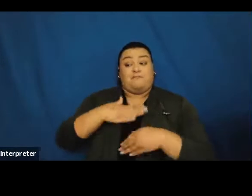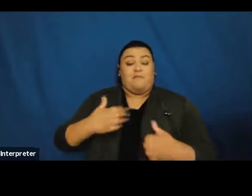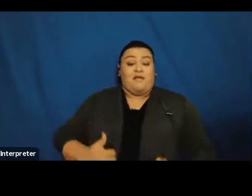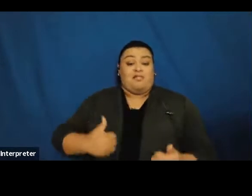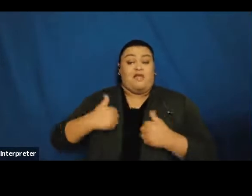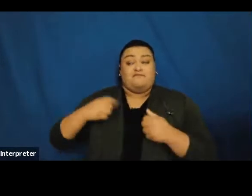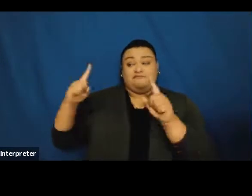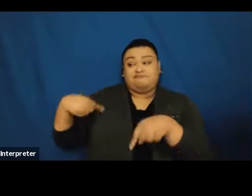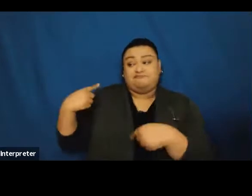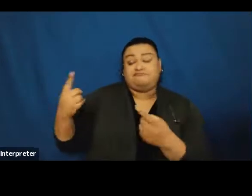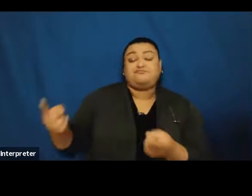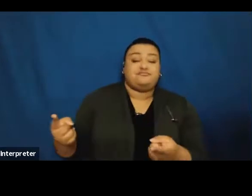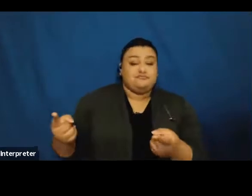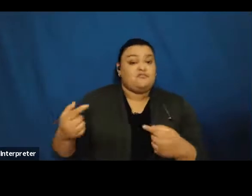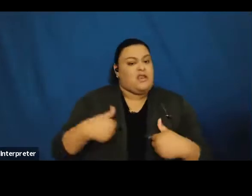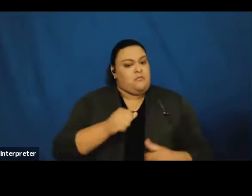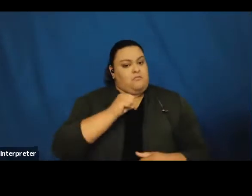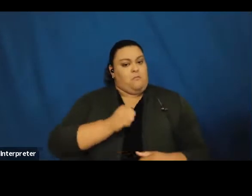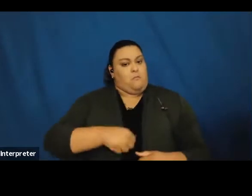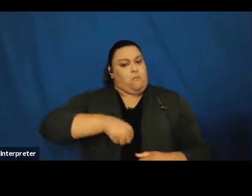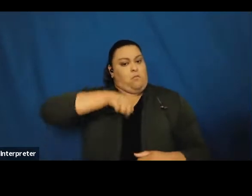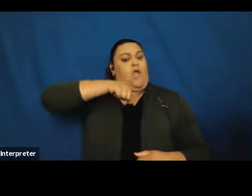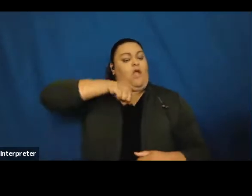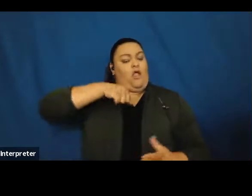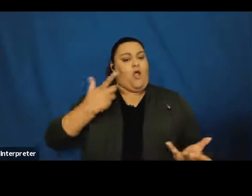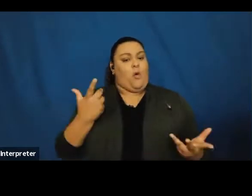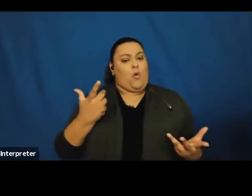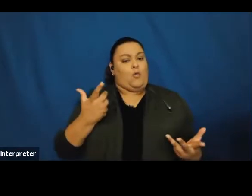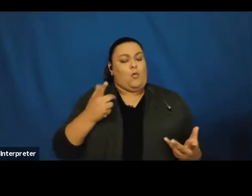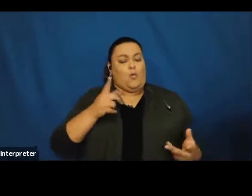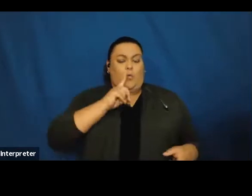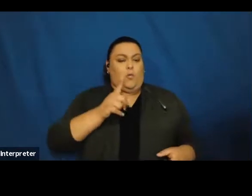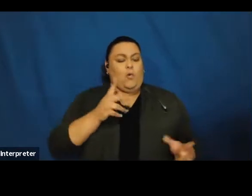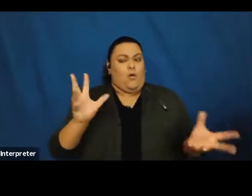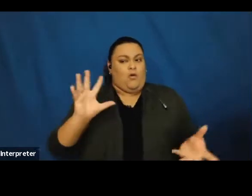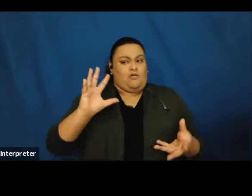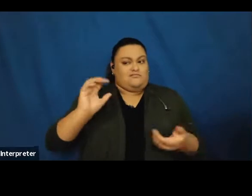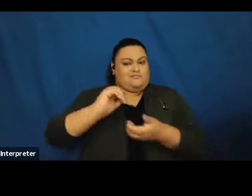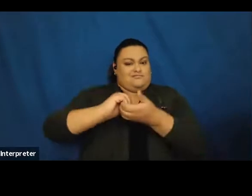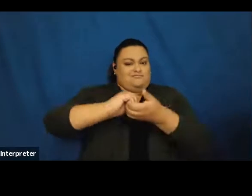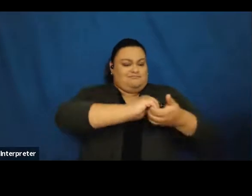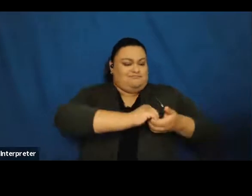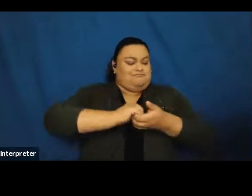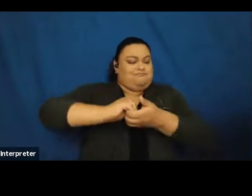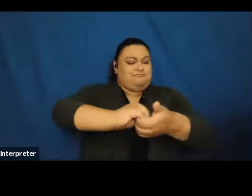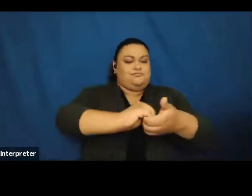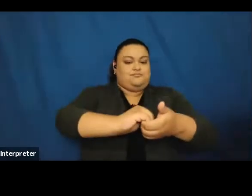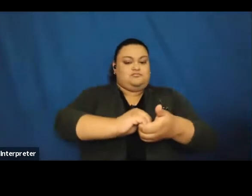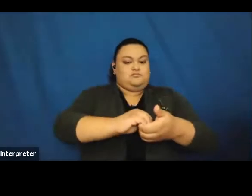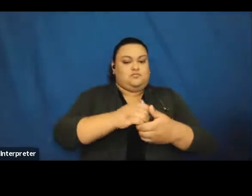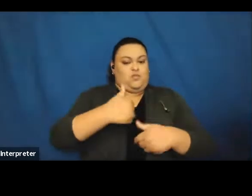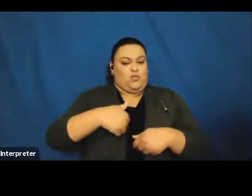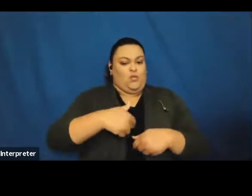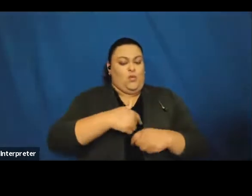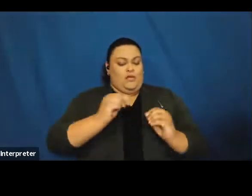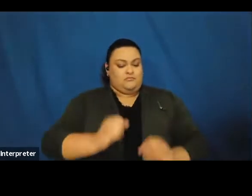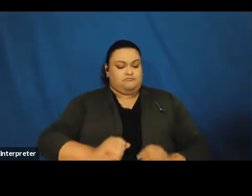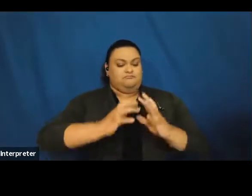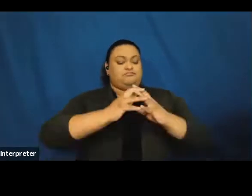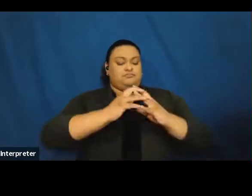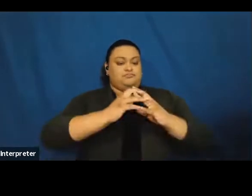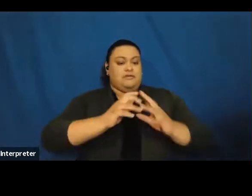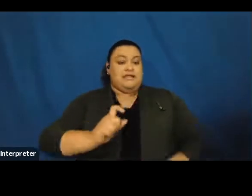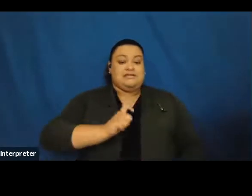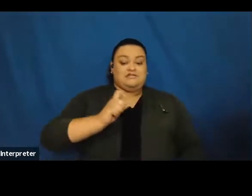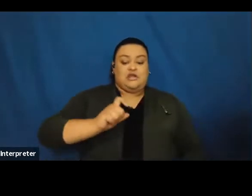very proud of the fact that we were able to collectively, those of us that founded Chicano and Ethnic Studies,